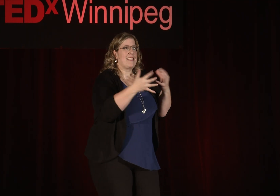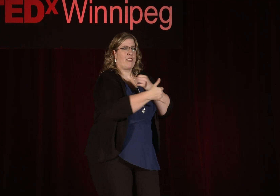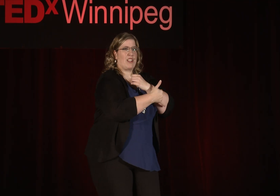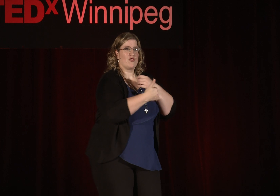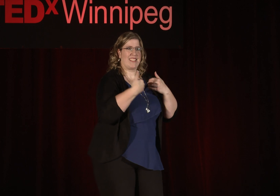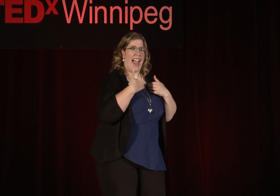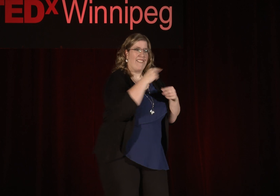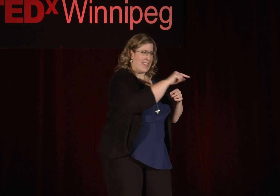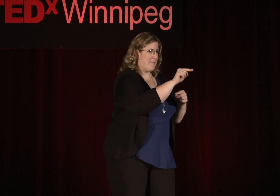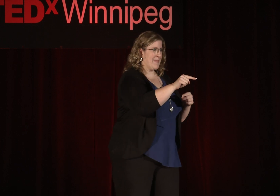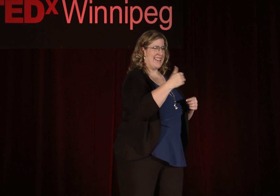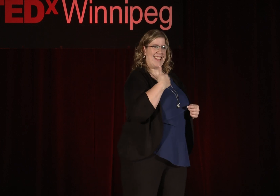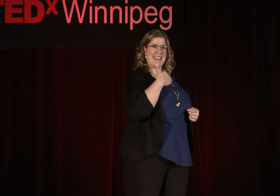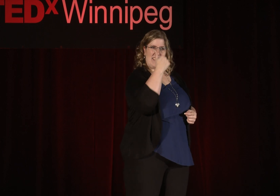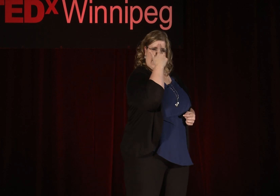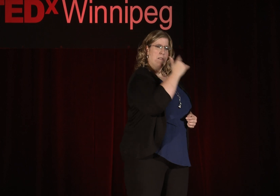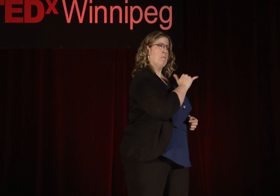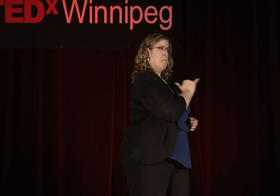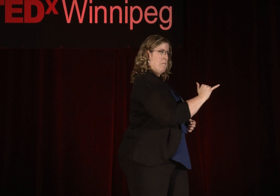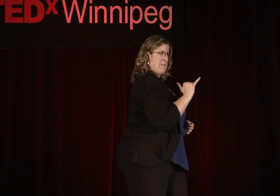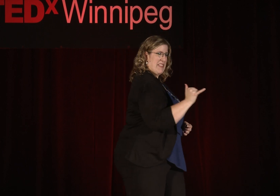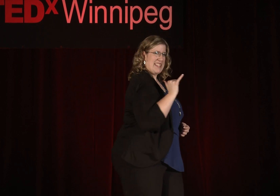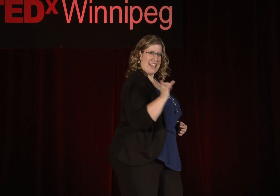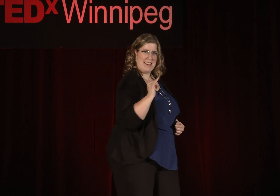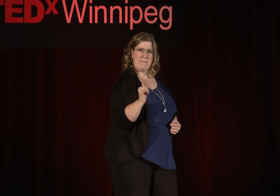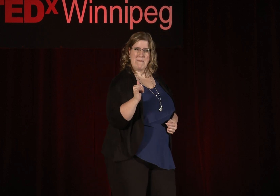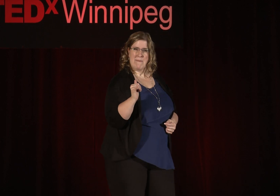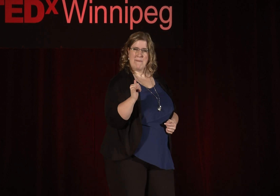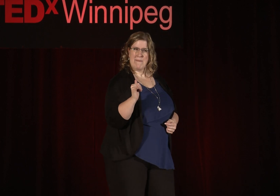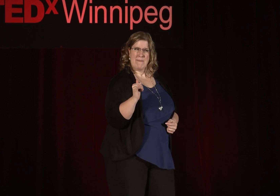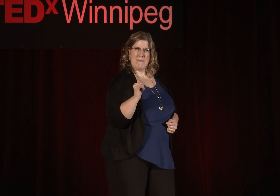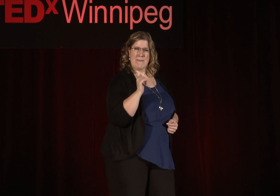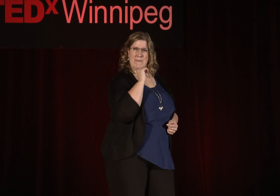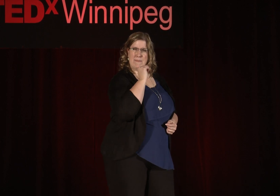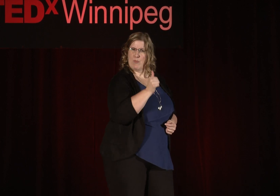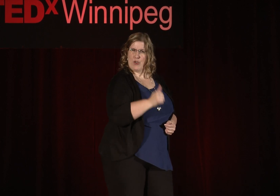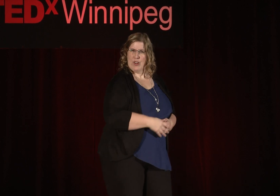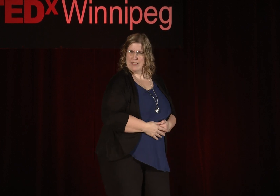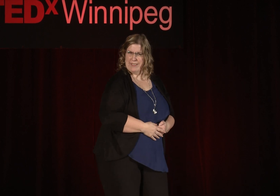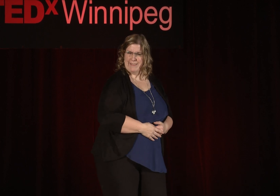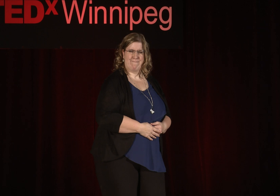in other countries, Canadians often believe that they are.